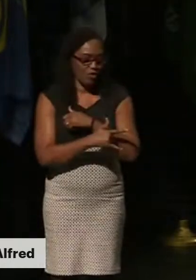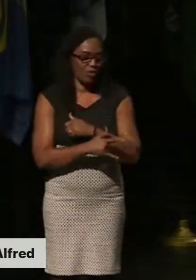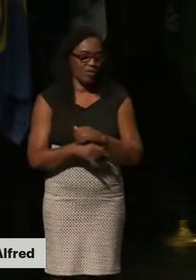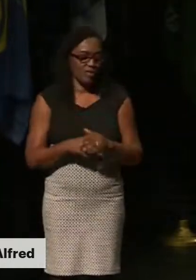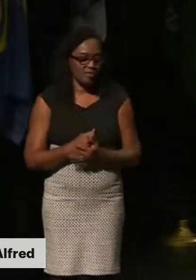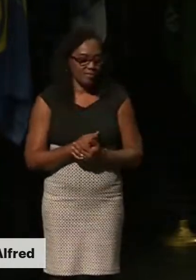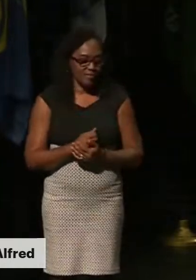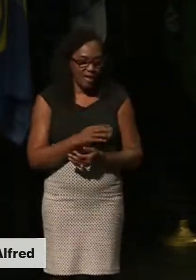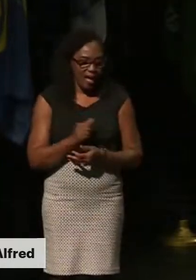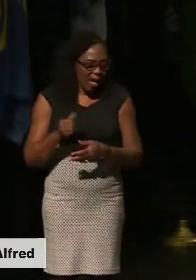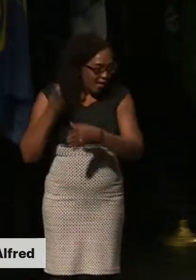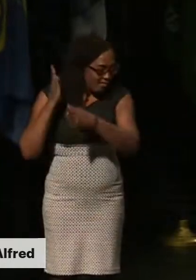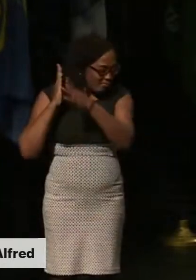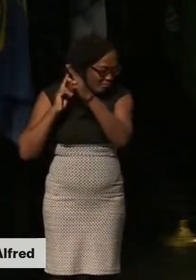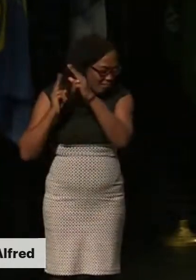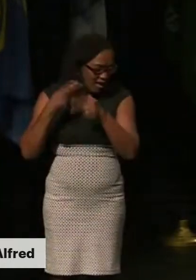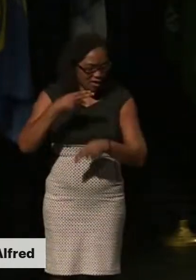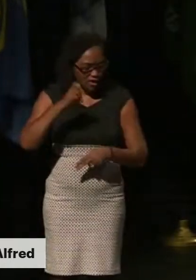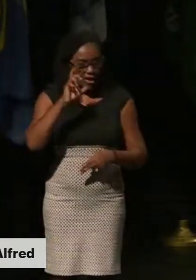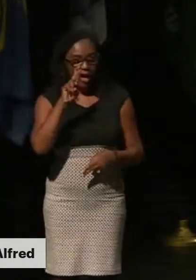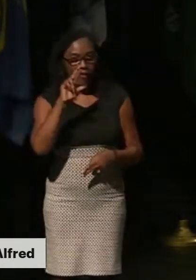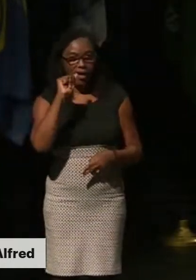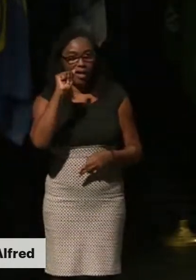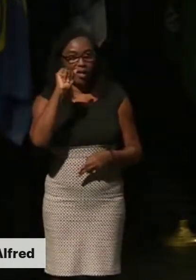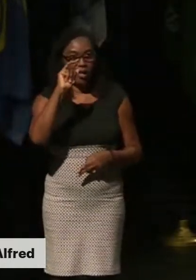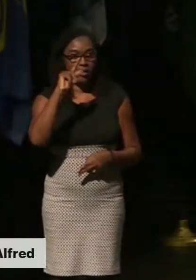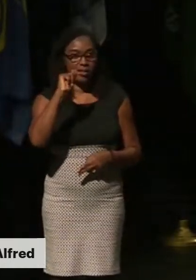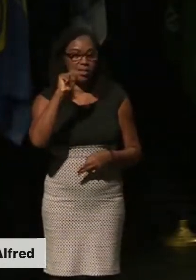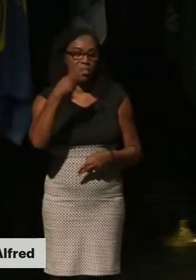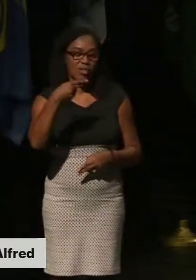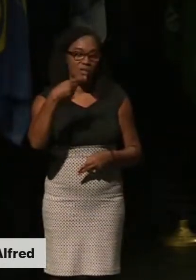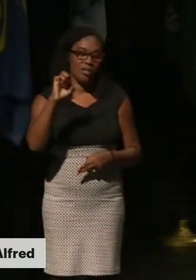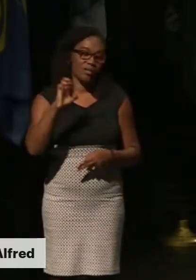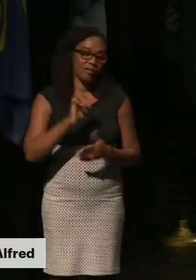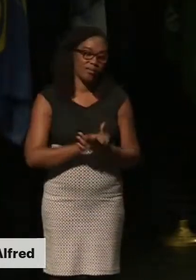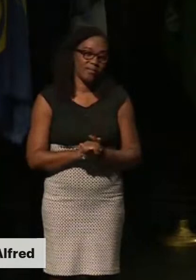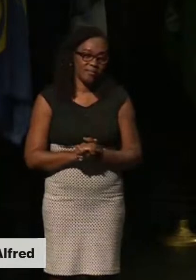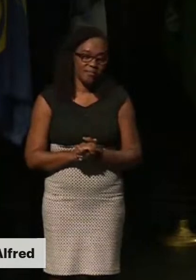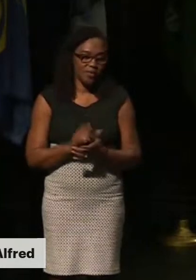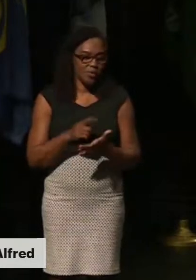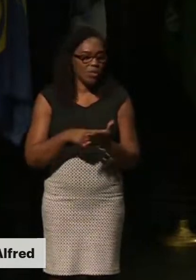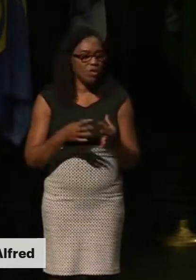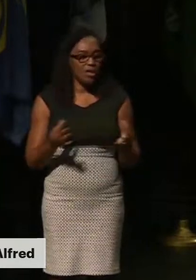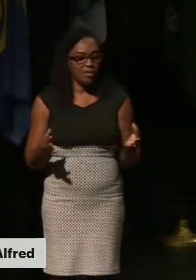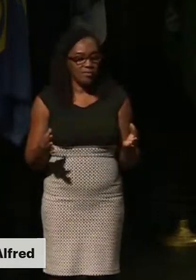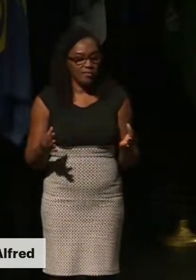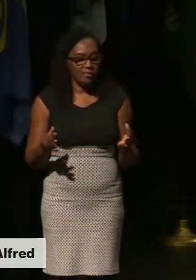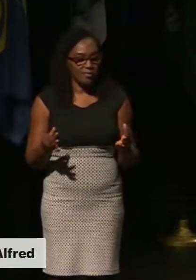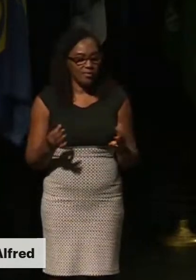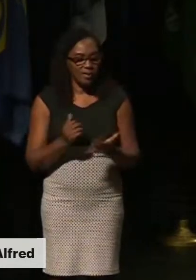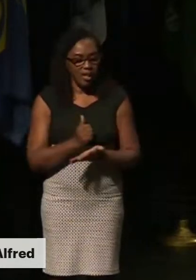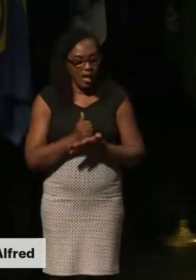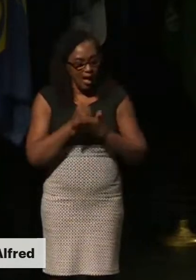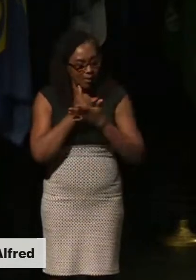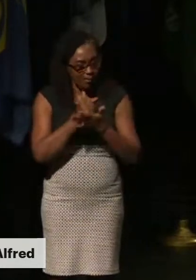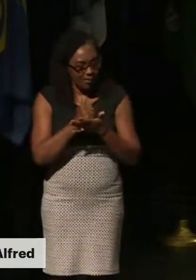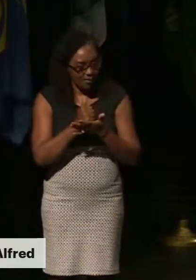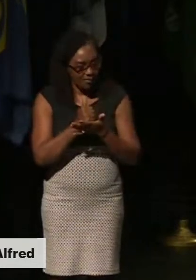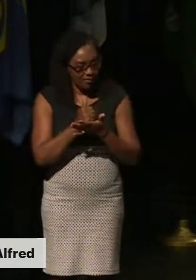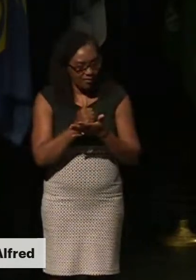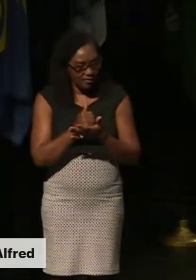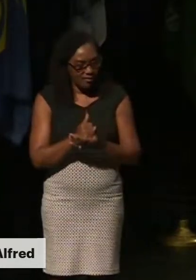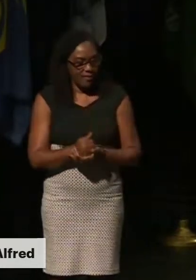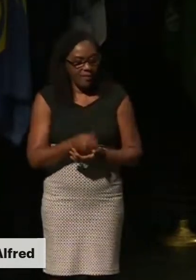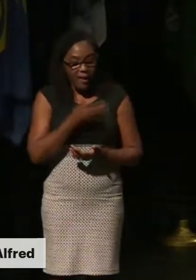Among her many achievements, Mrs. Nicholson Alfred coordinated the Plymouth Bethesda Best